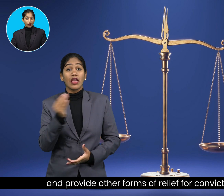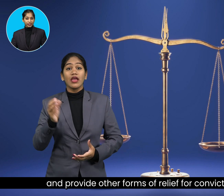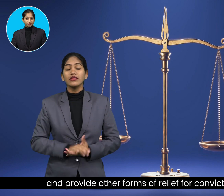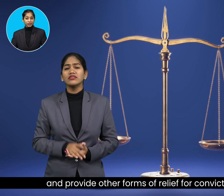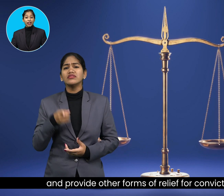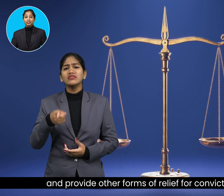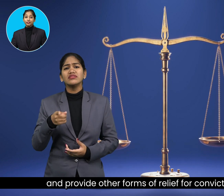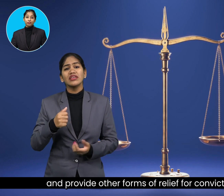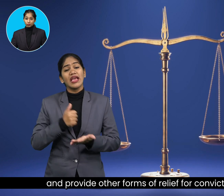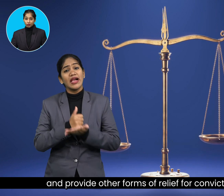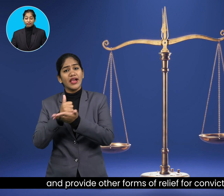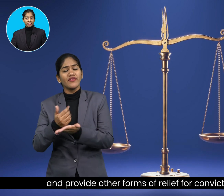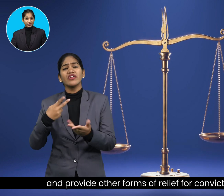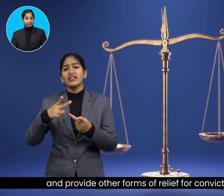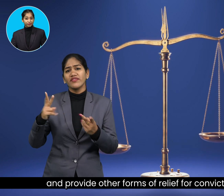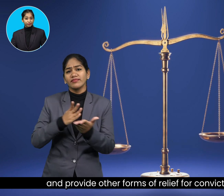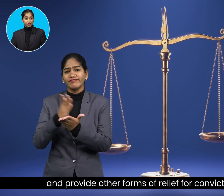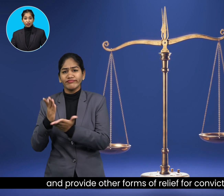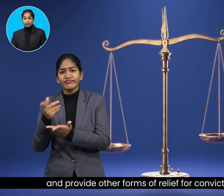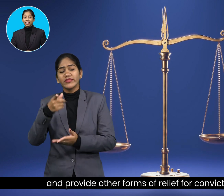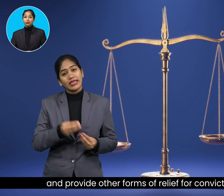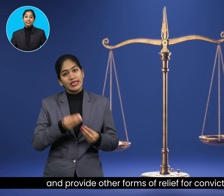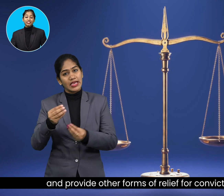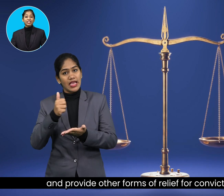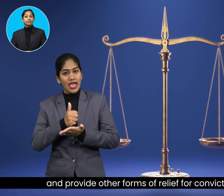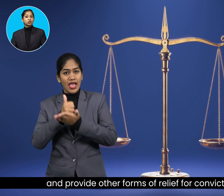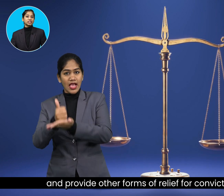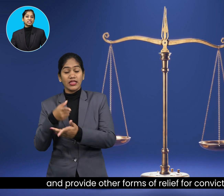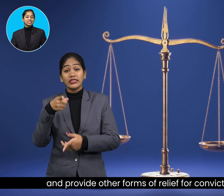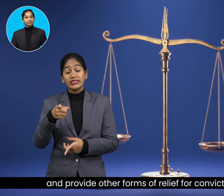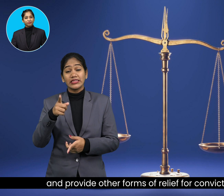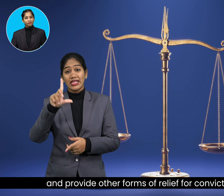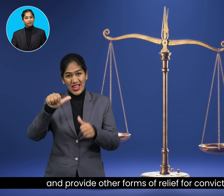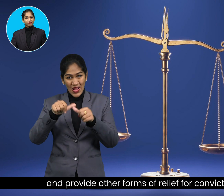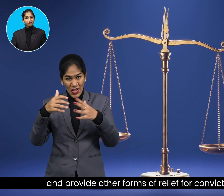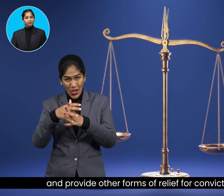and provide other forms of relief for convicted individuals.